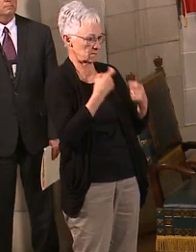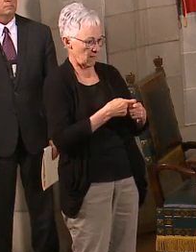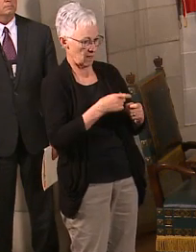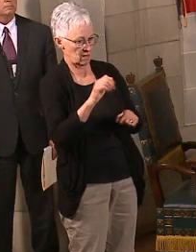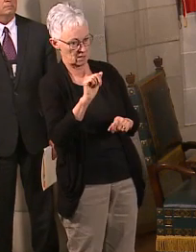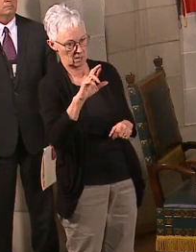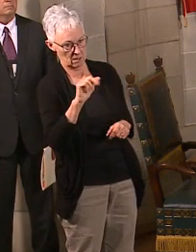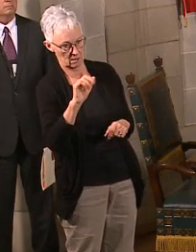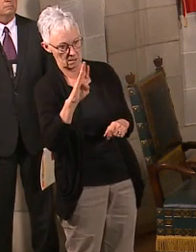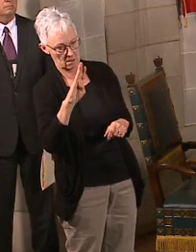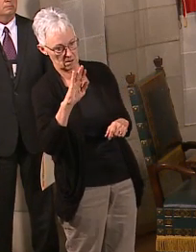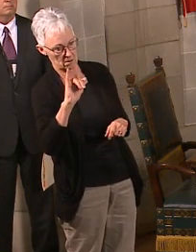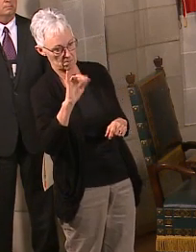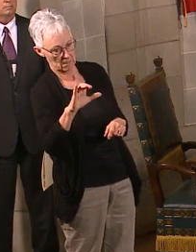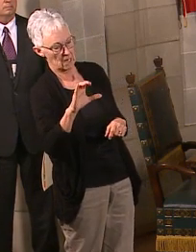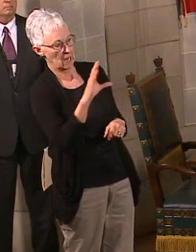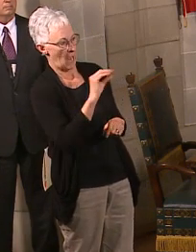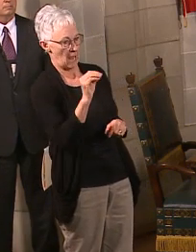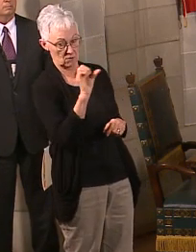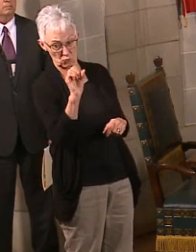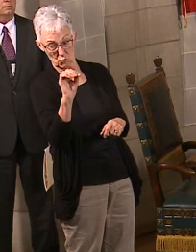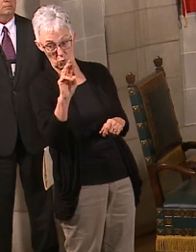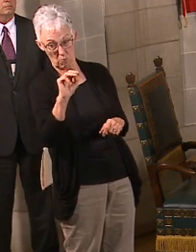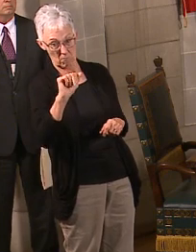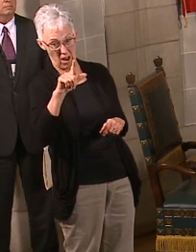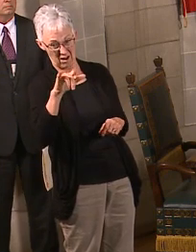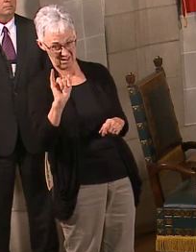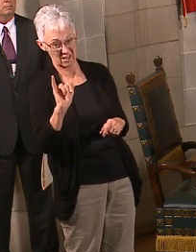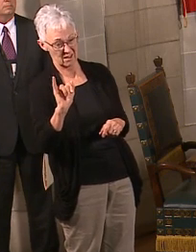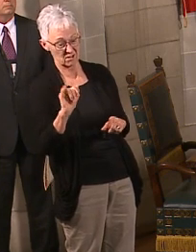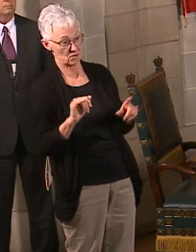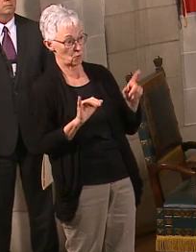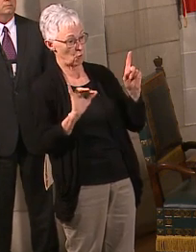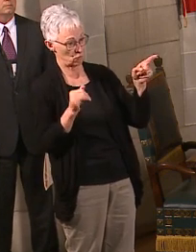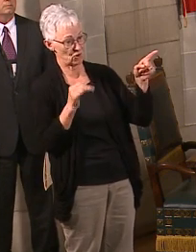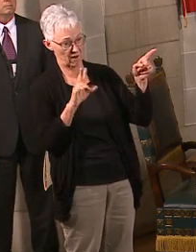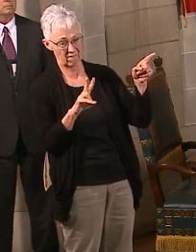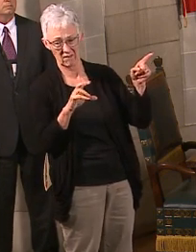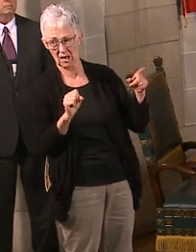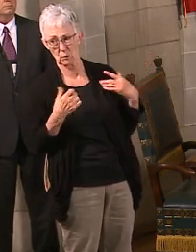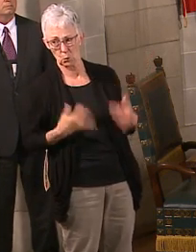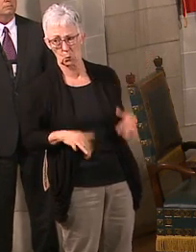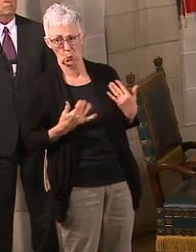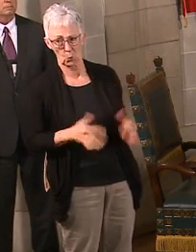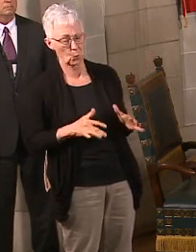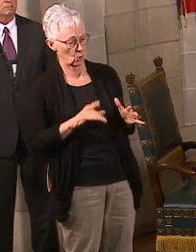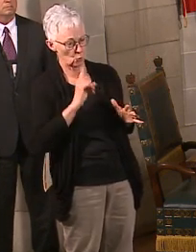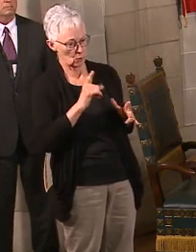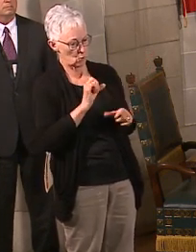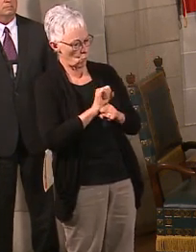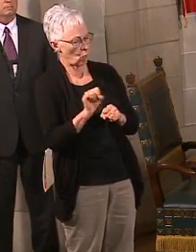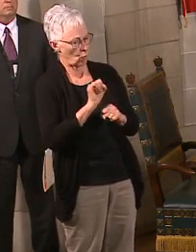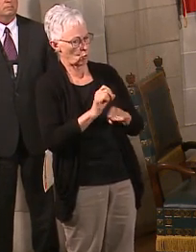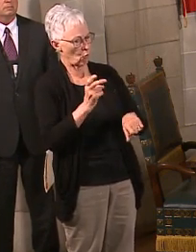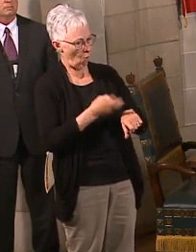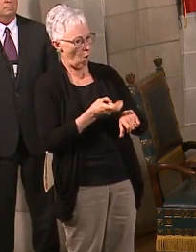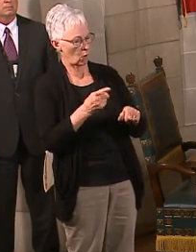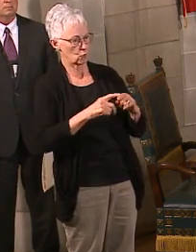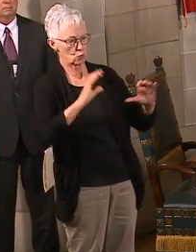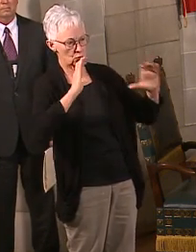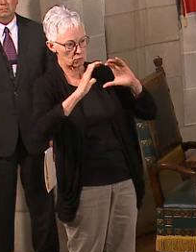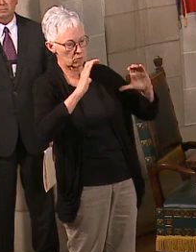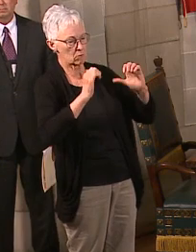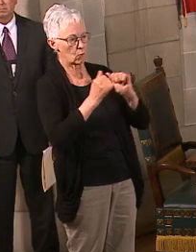this? It was Somali. So JBS is making just great efforts to be able to communicate out with their